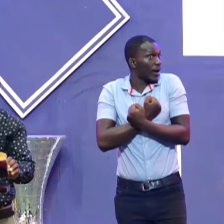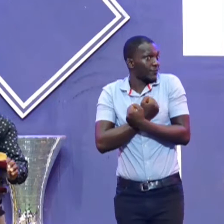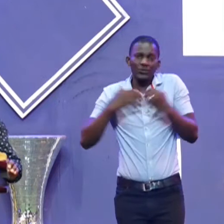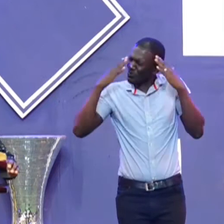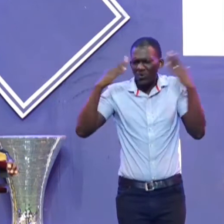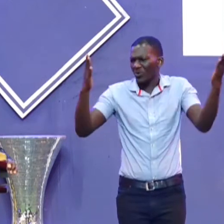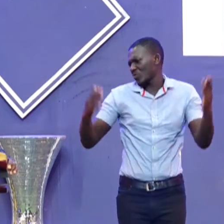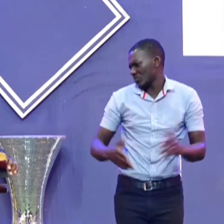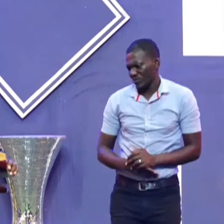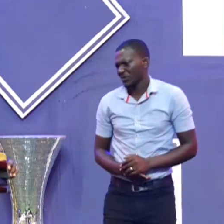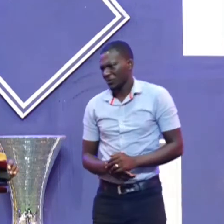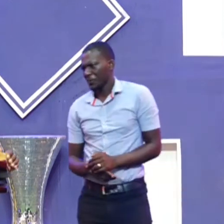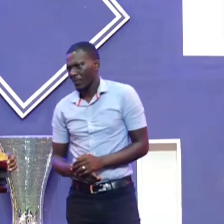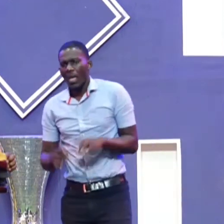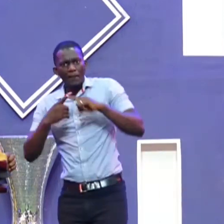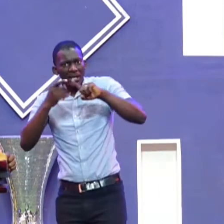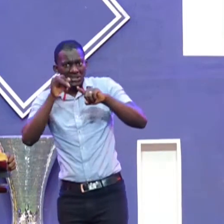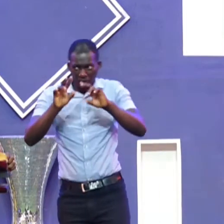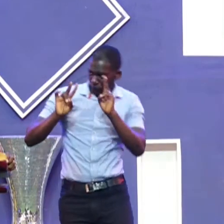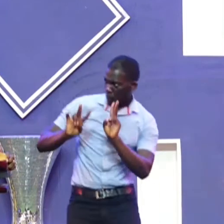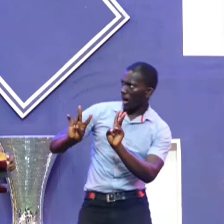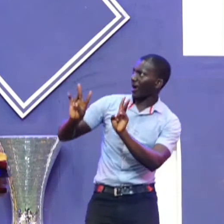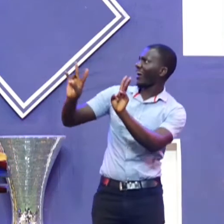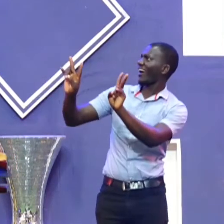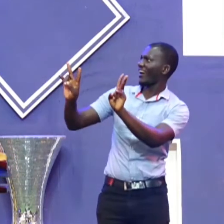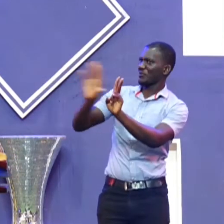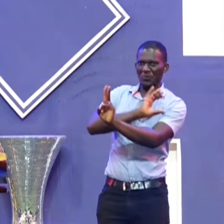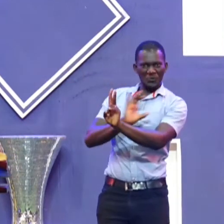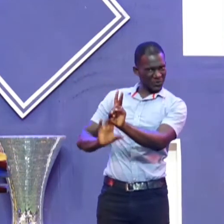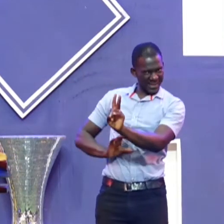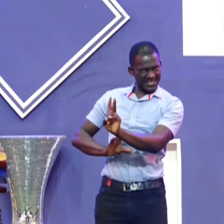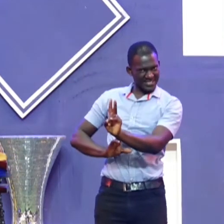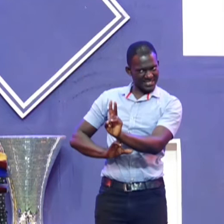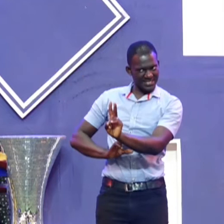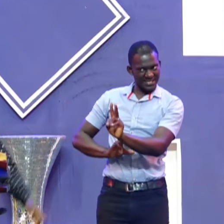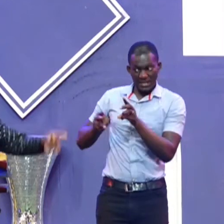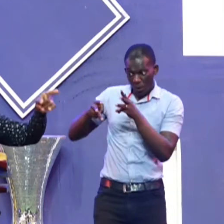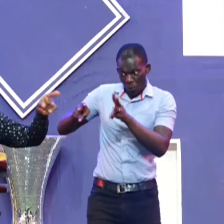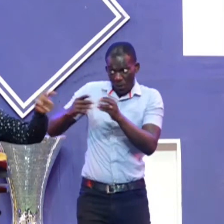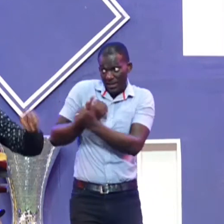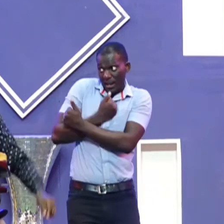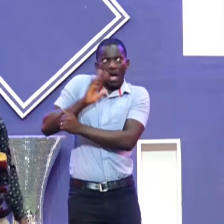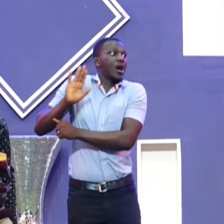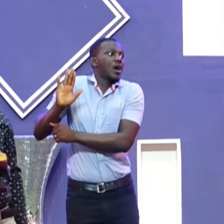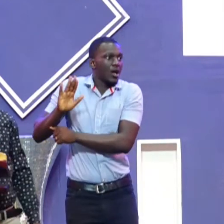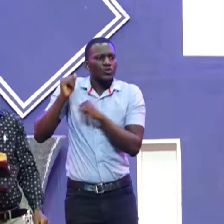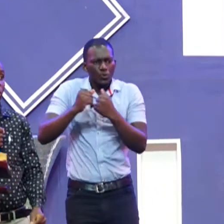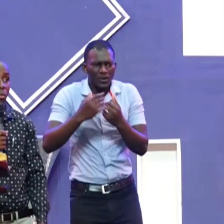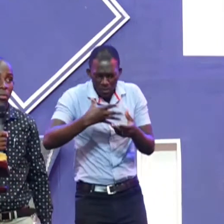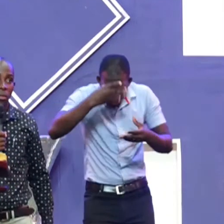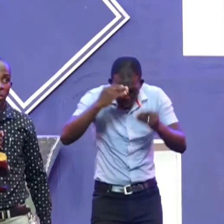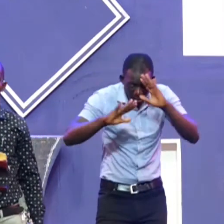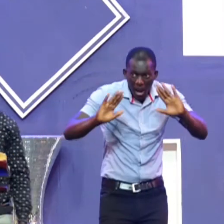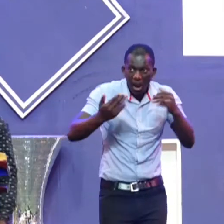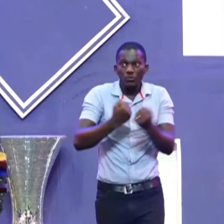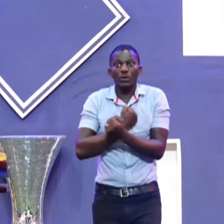that you do not know how to love. But the moment you see how Christ loves the child, then you